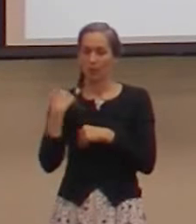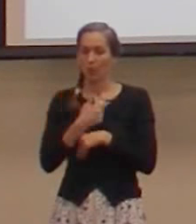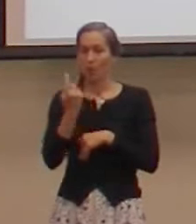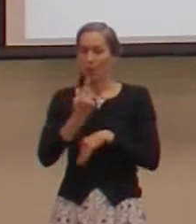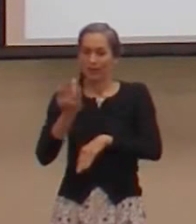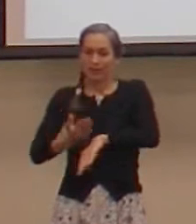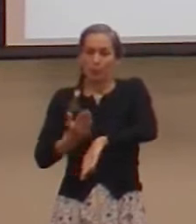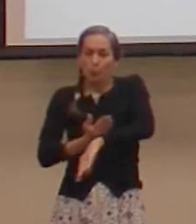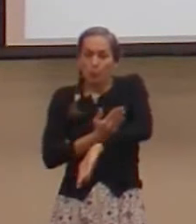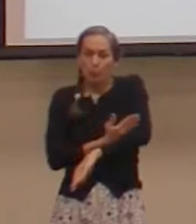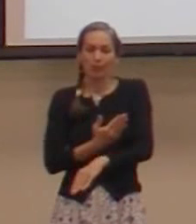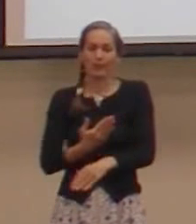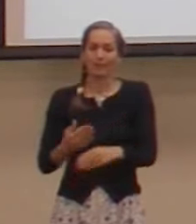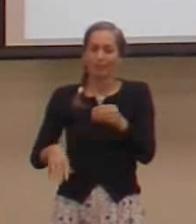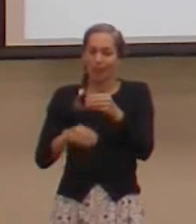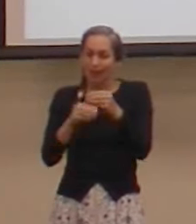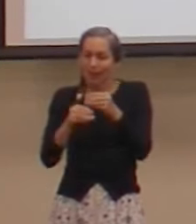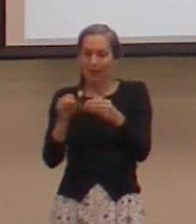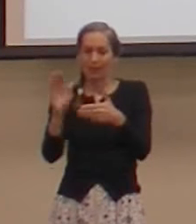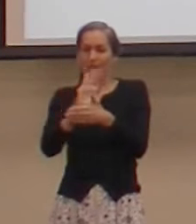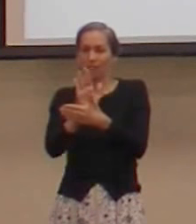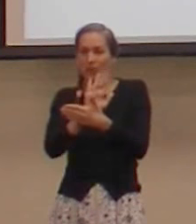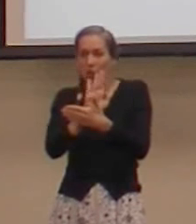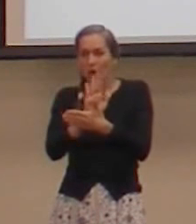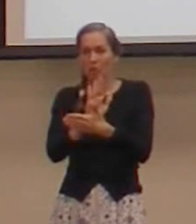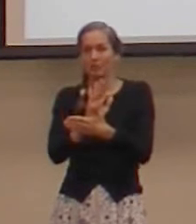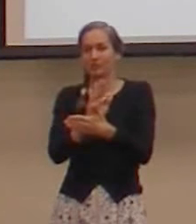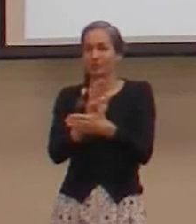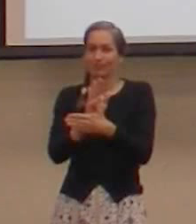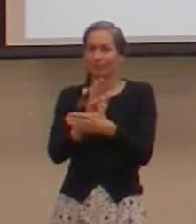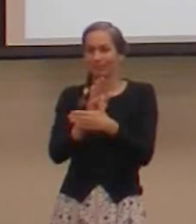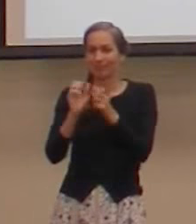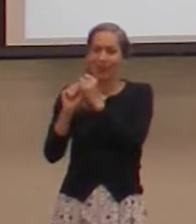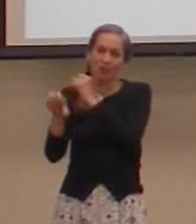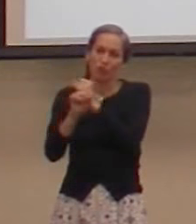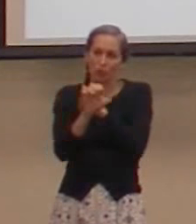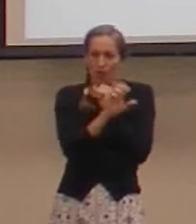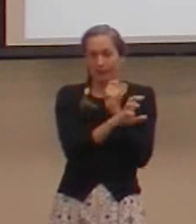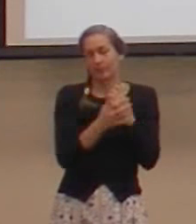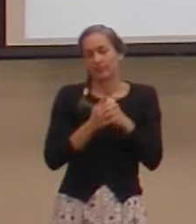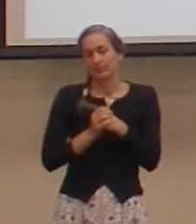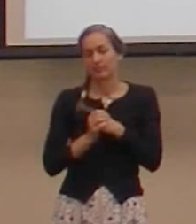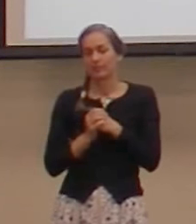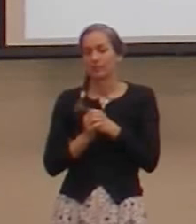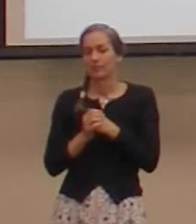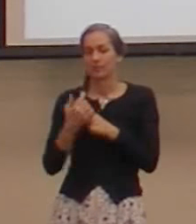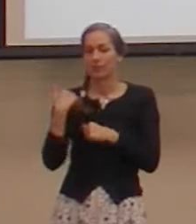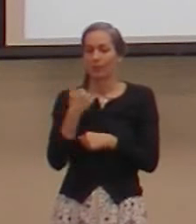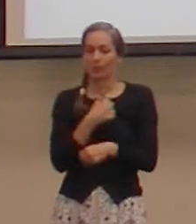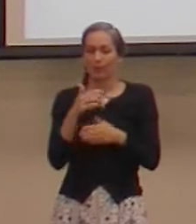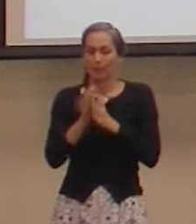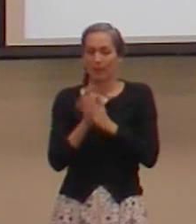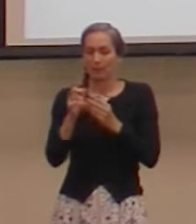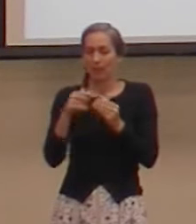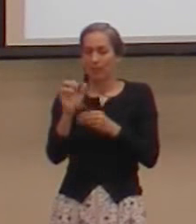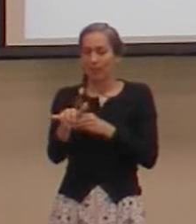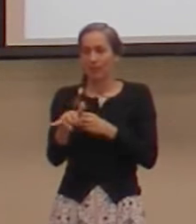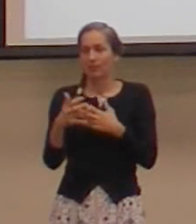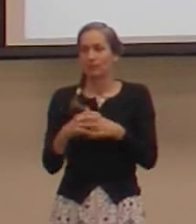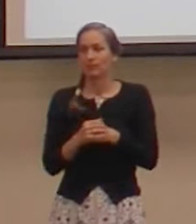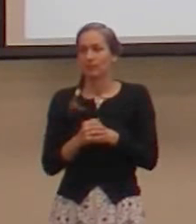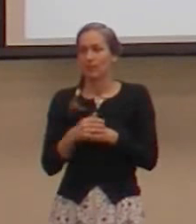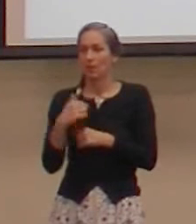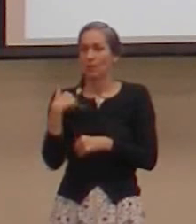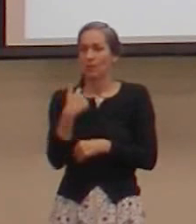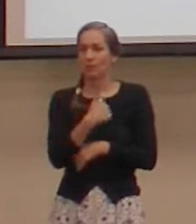some new videos, and just to get the word out, as Cory said. And we're passionate about that. And